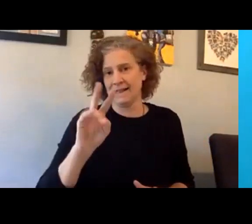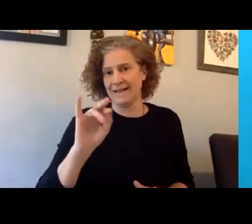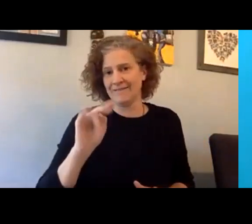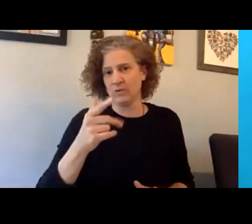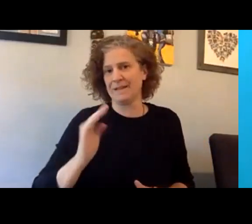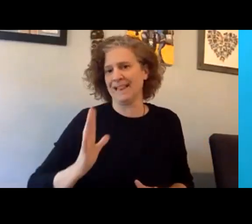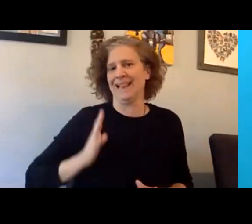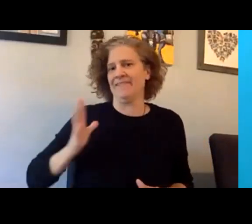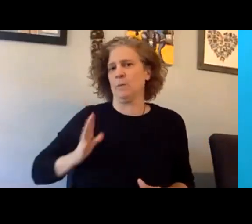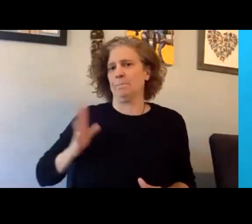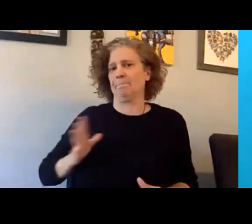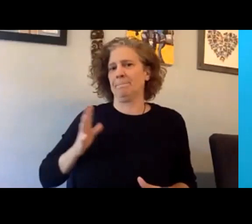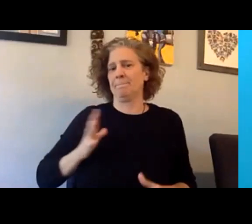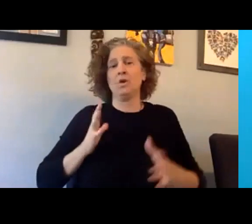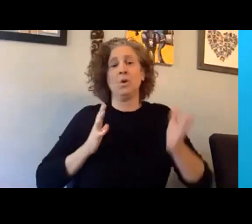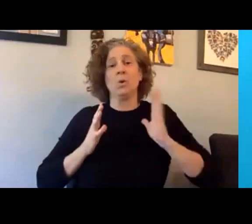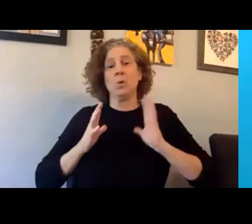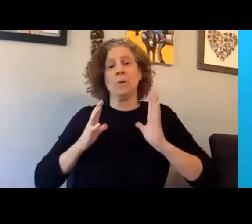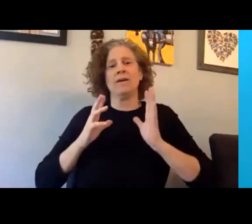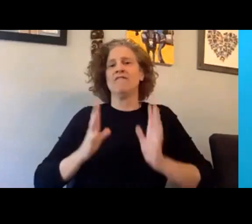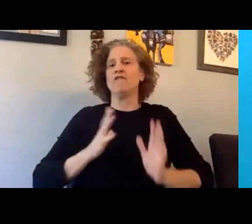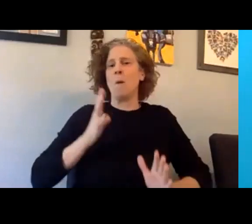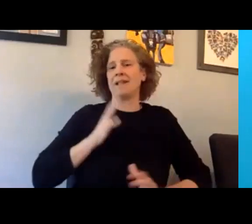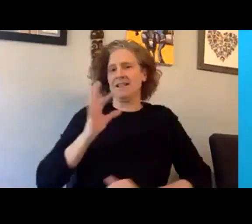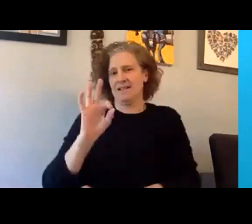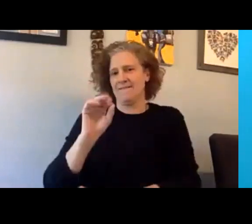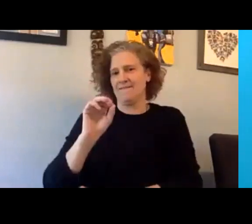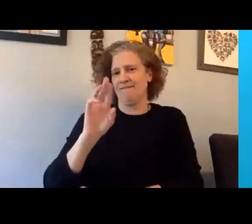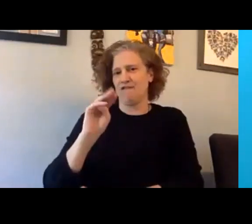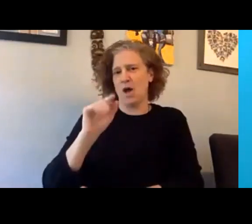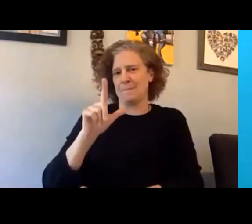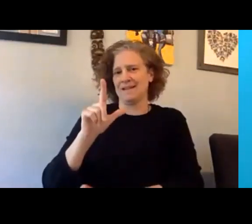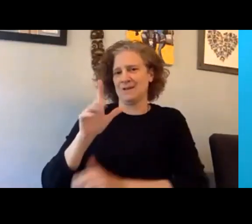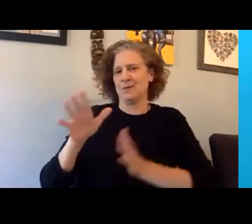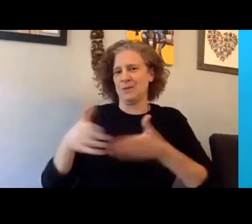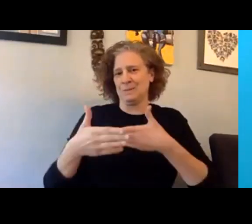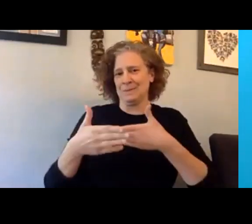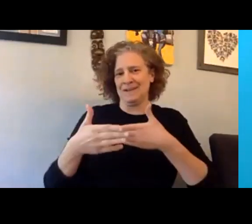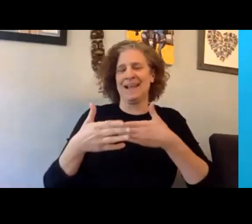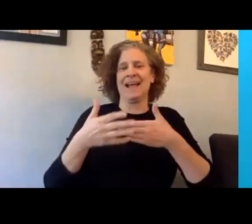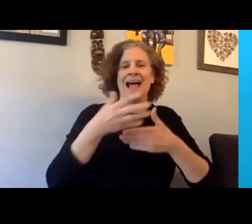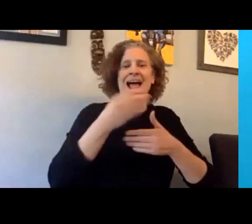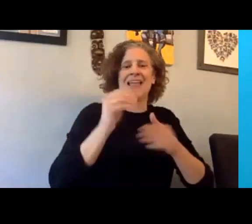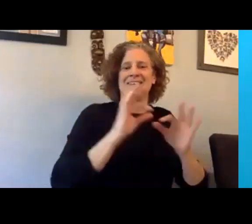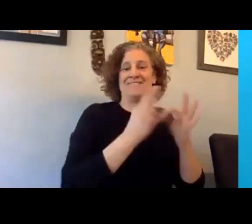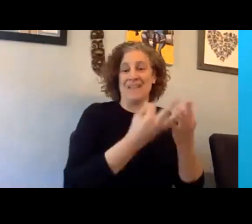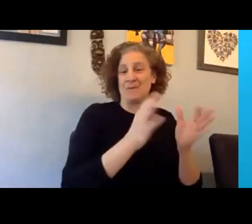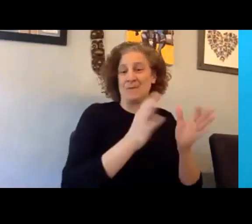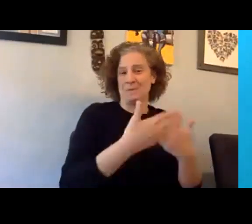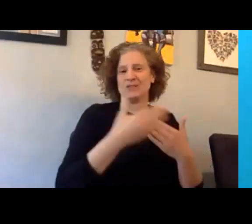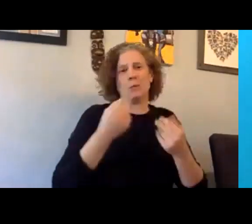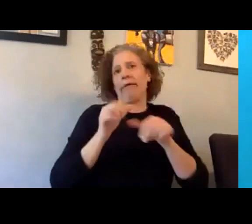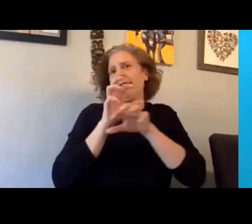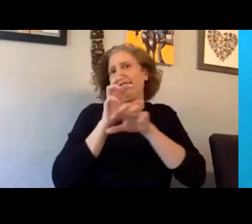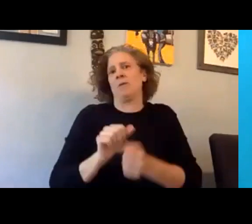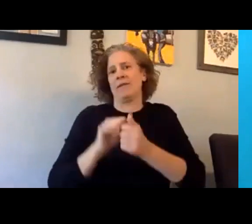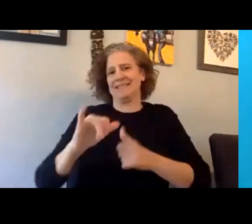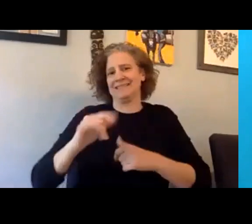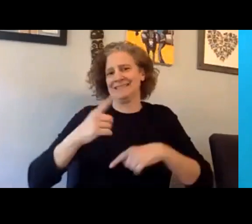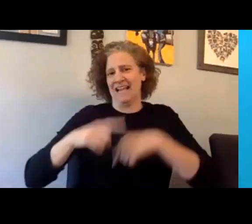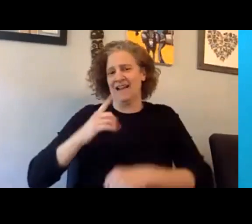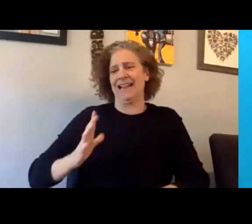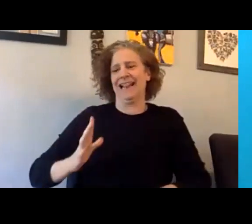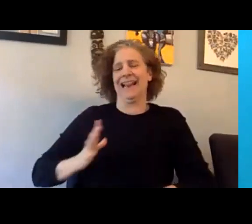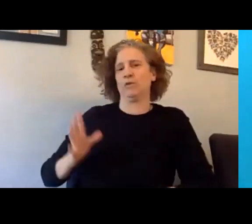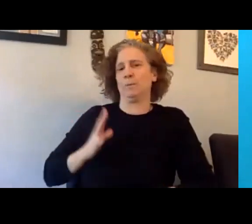room. Living room looks like this. It used to be, it comes from the sign formal. It used to be a formal